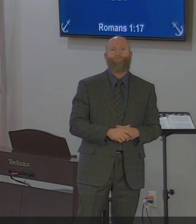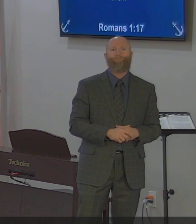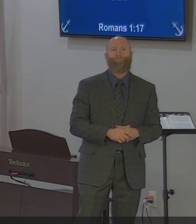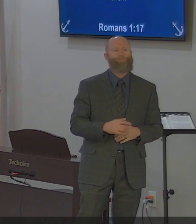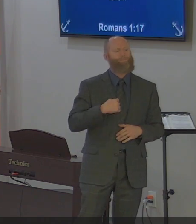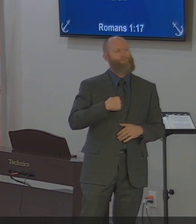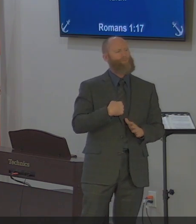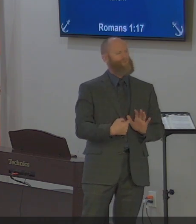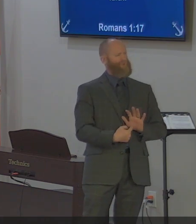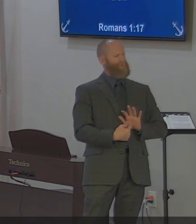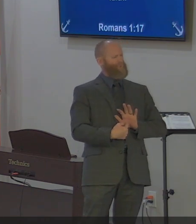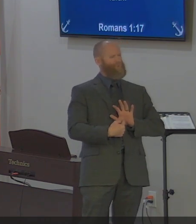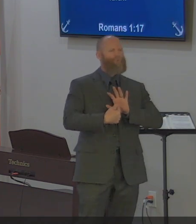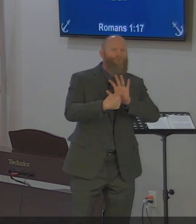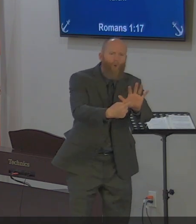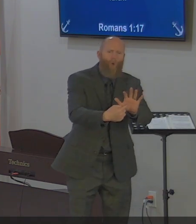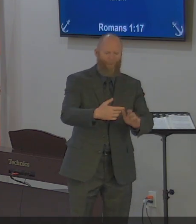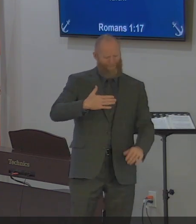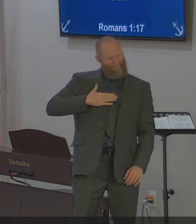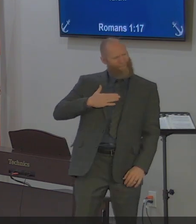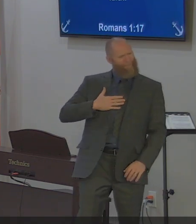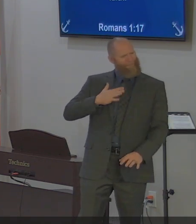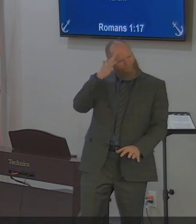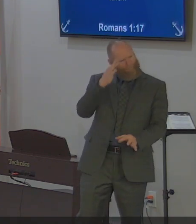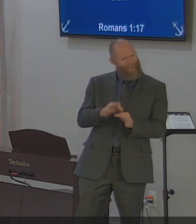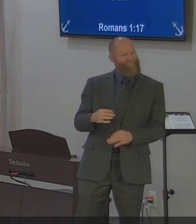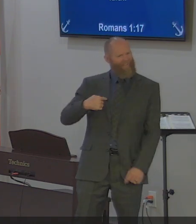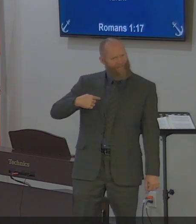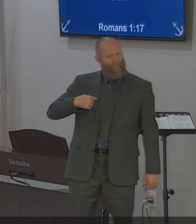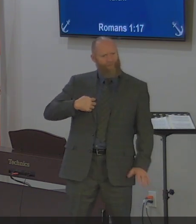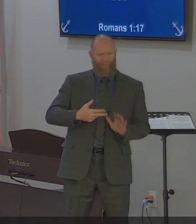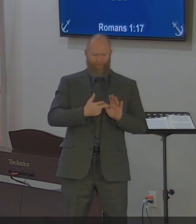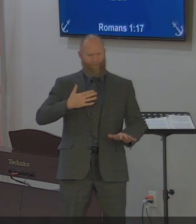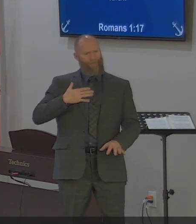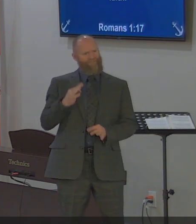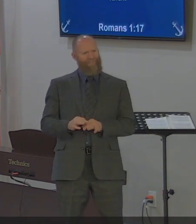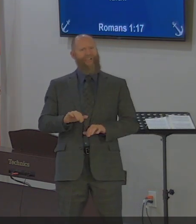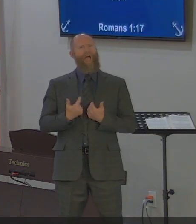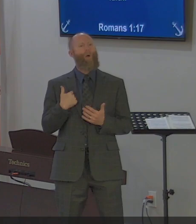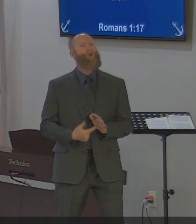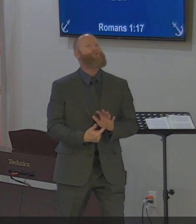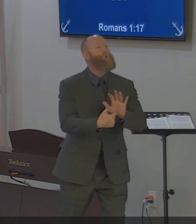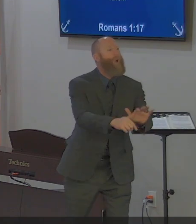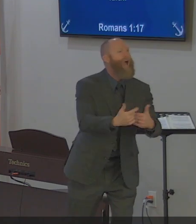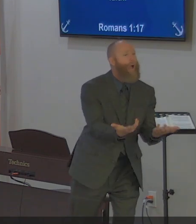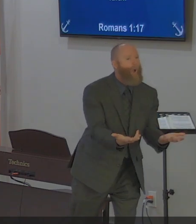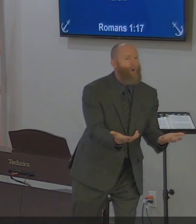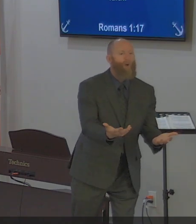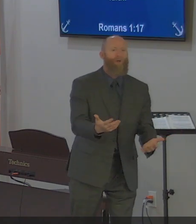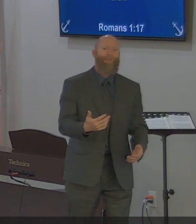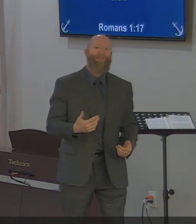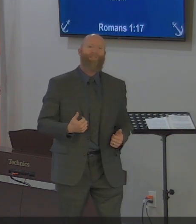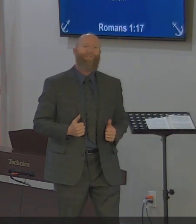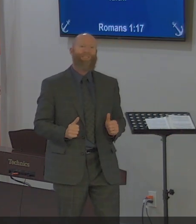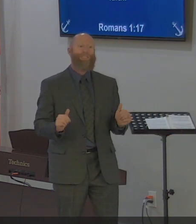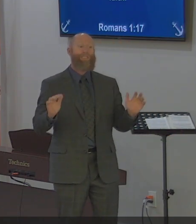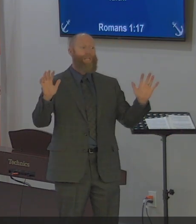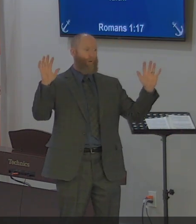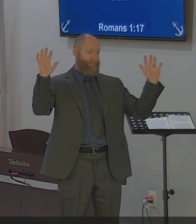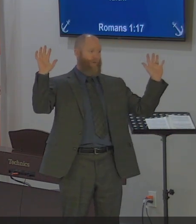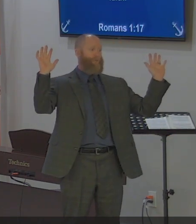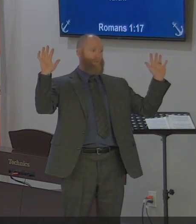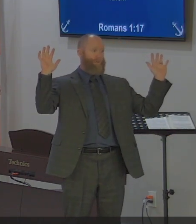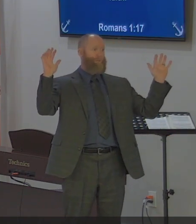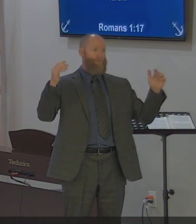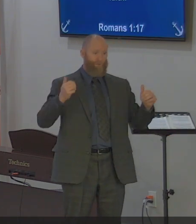can show the world our faith is in what we sacrifice, right? I think there's lots of different things we can sacrifice today